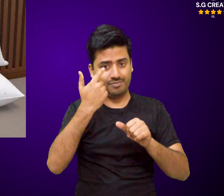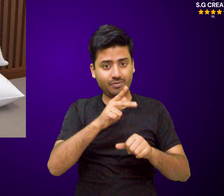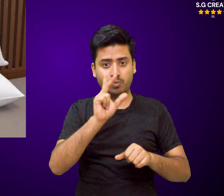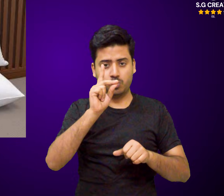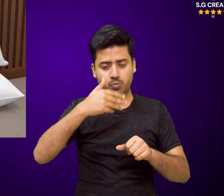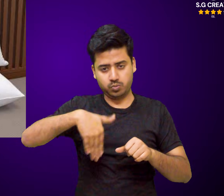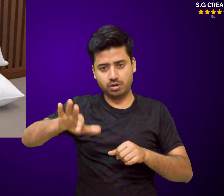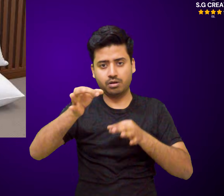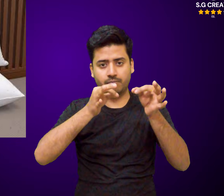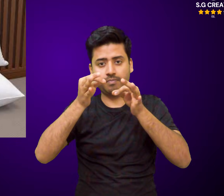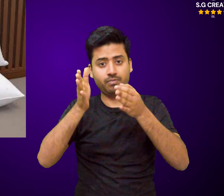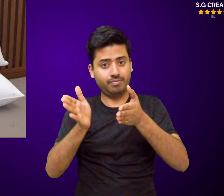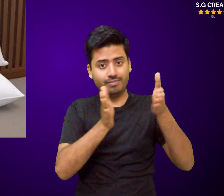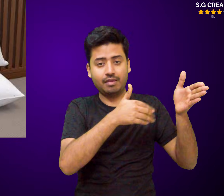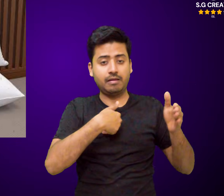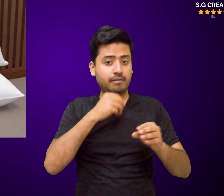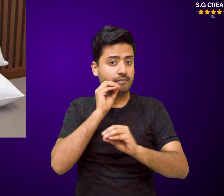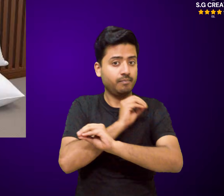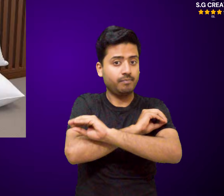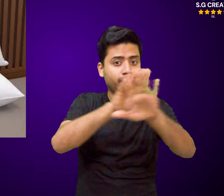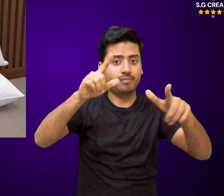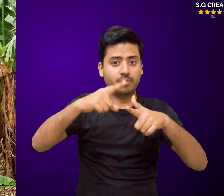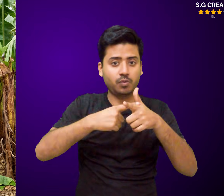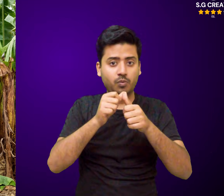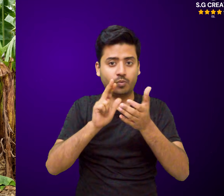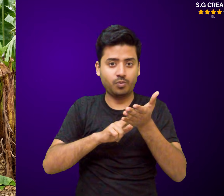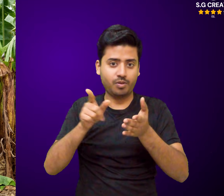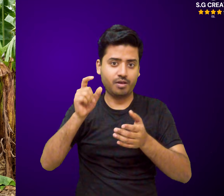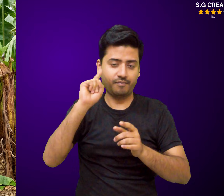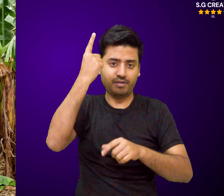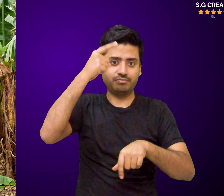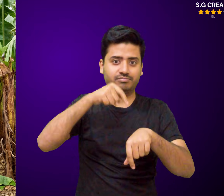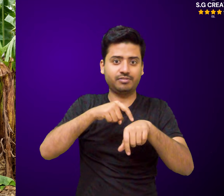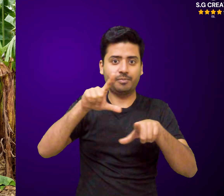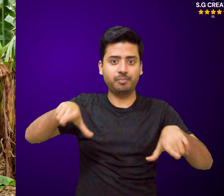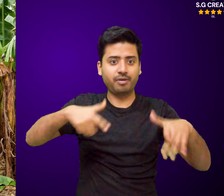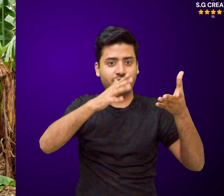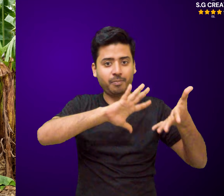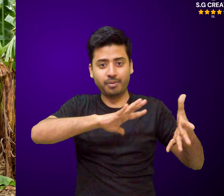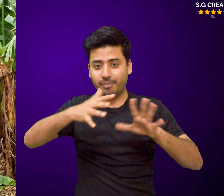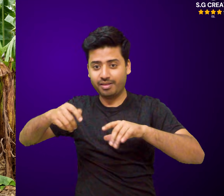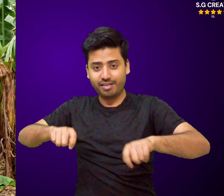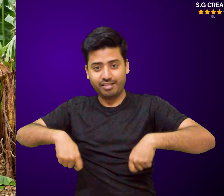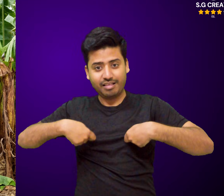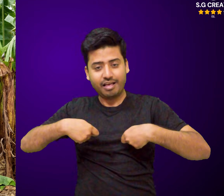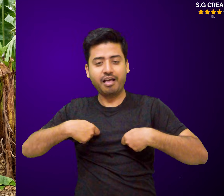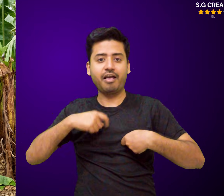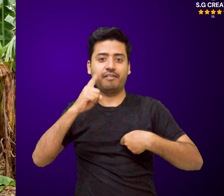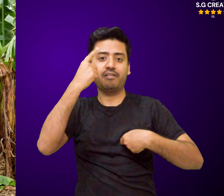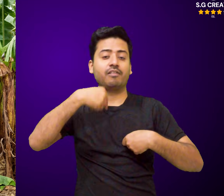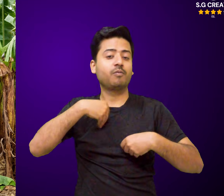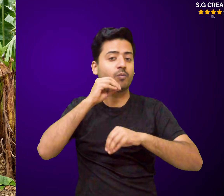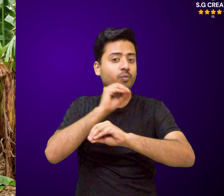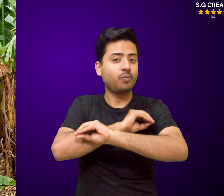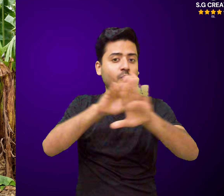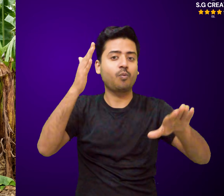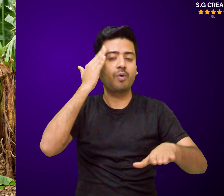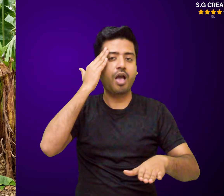and soft. Eco-friendly process. The process is a closed-loop system, meaning no hazardous solvents are used and all water